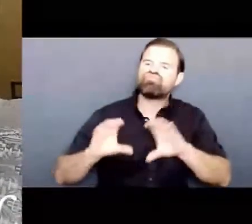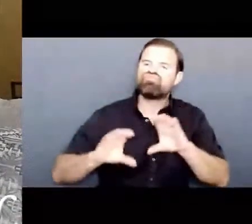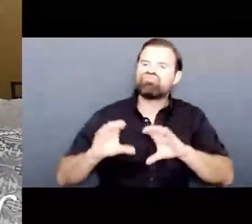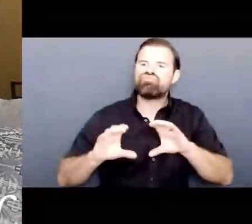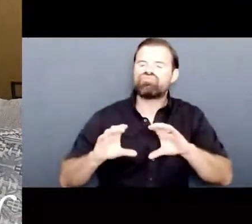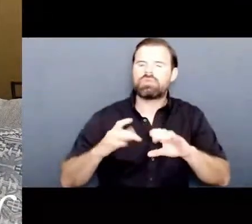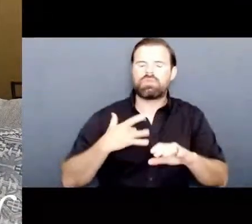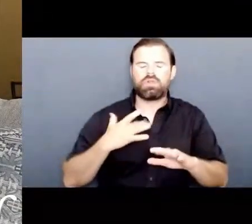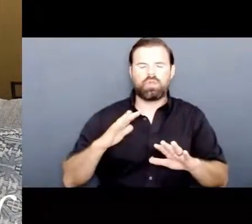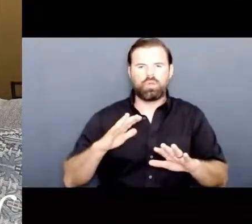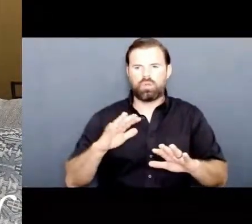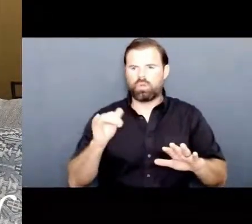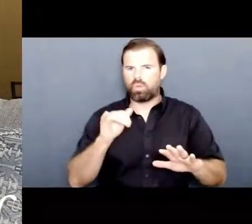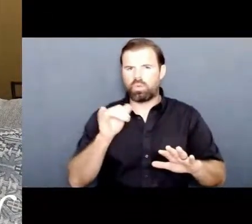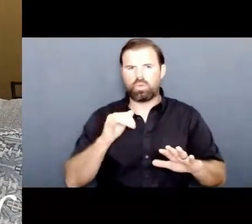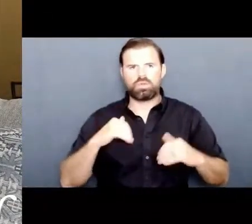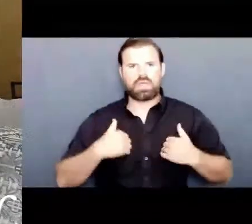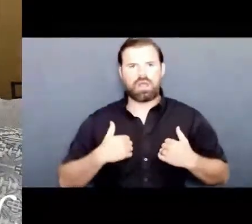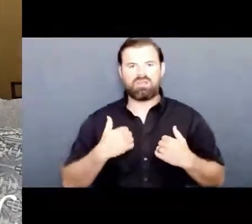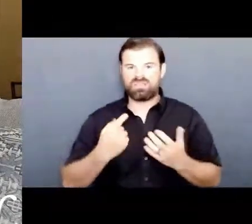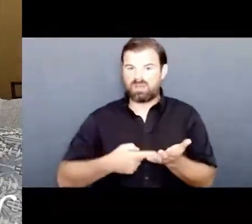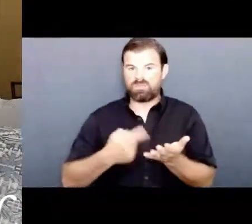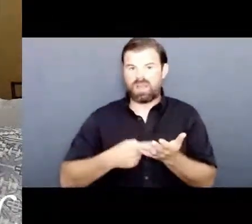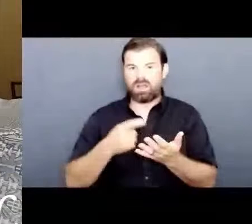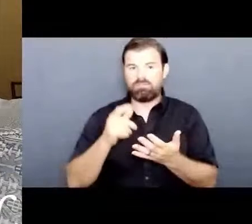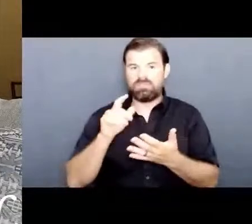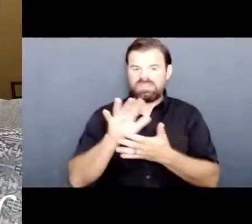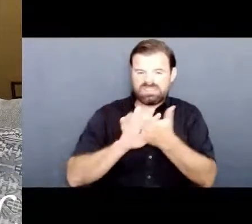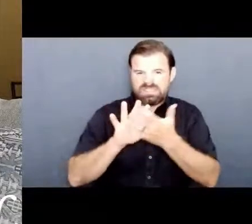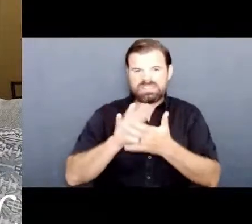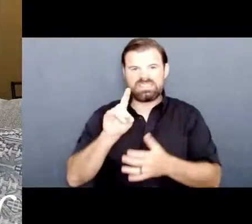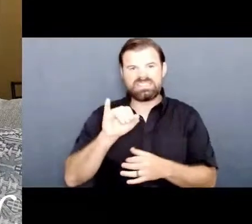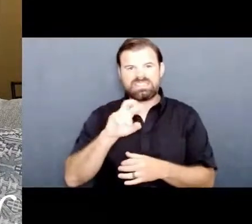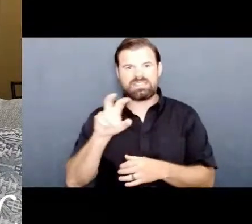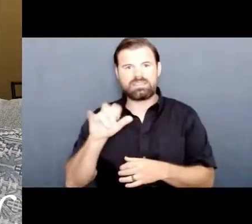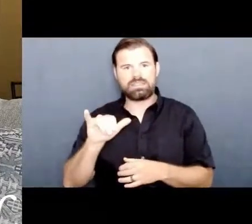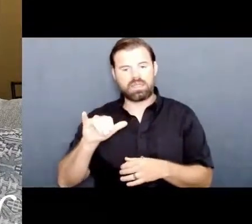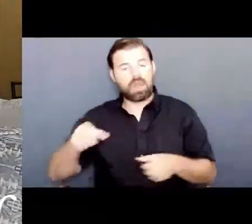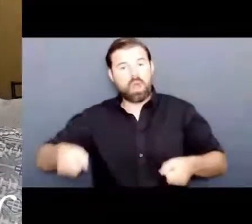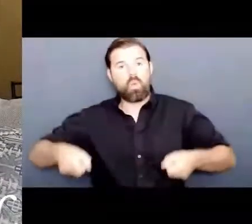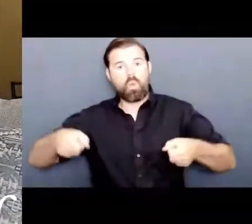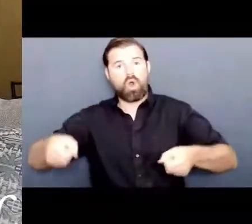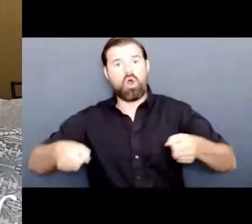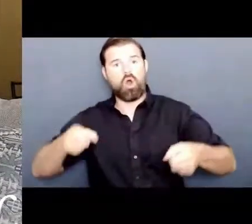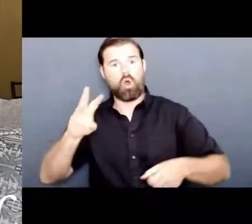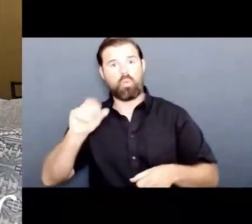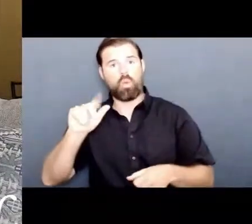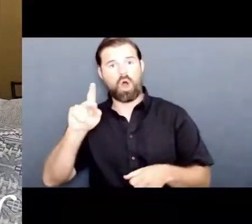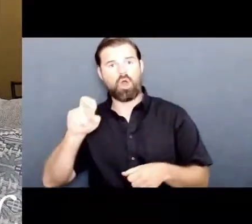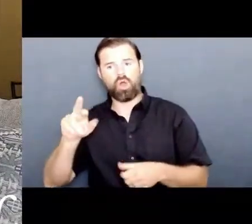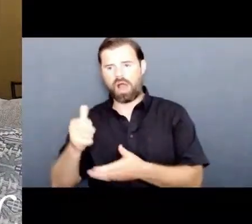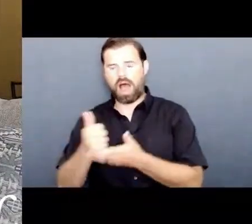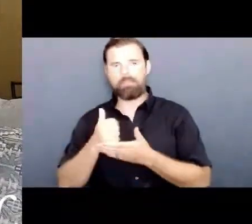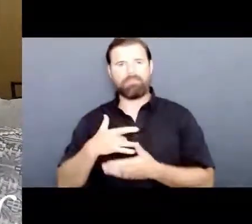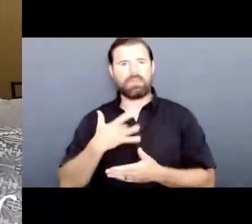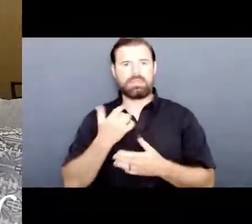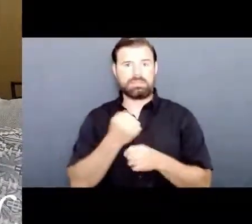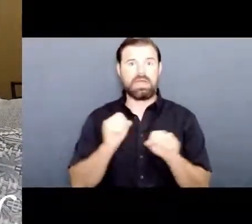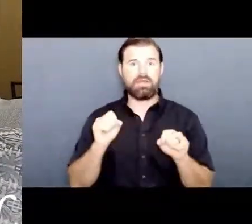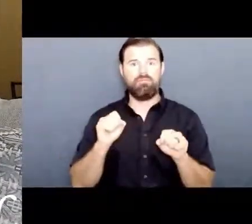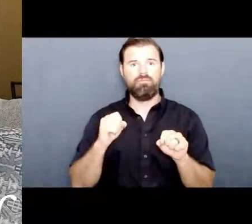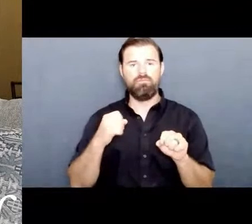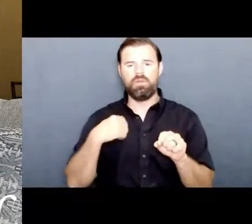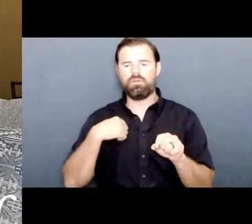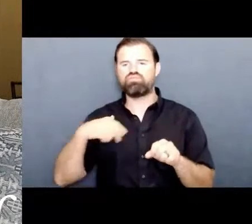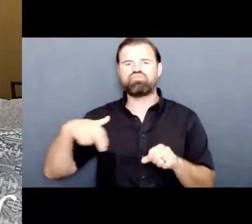Well, there's been several days that I've gotten dizzy. So the walker just makes me feel more safe in walking around